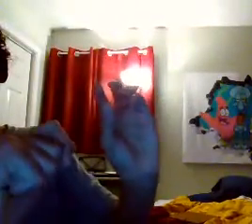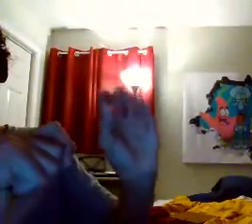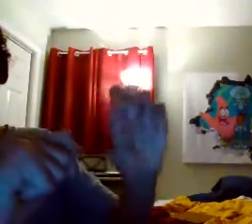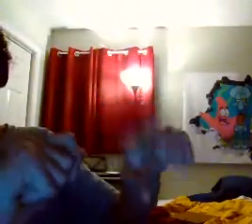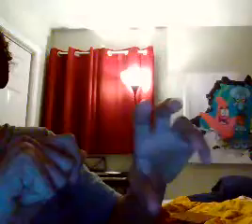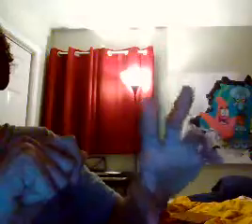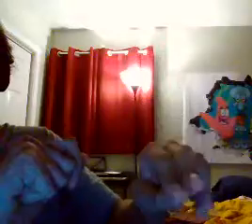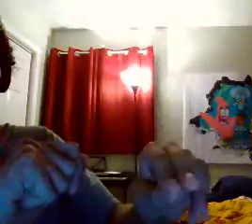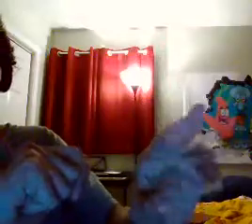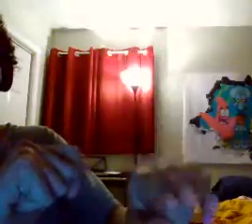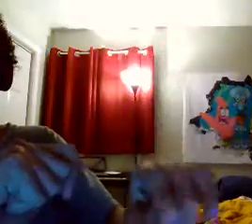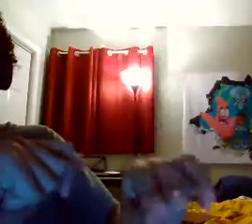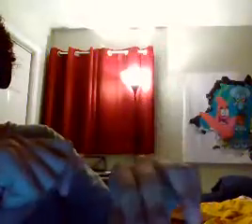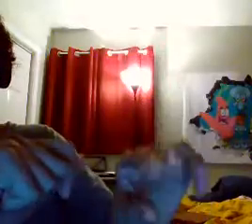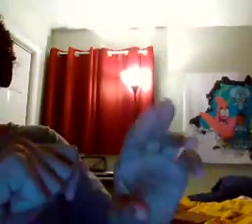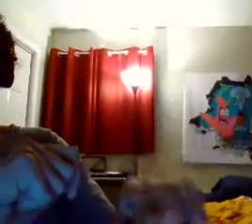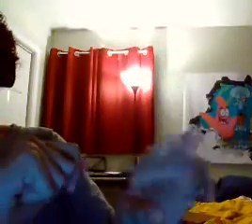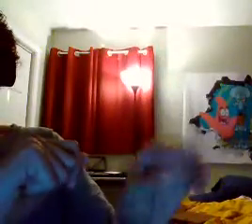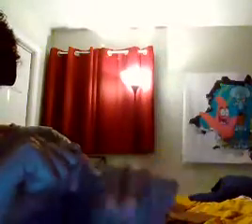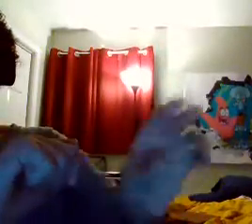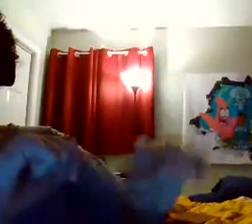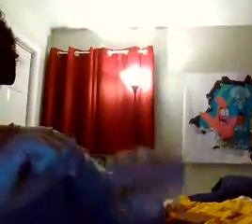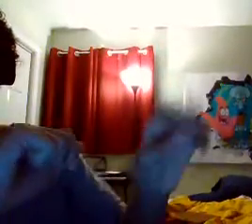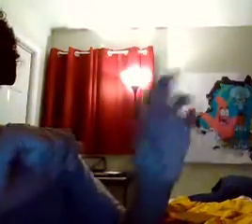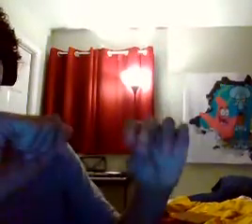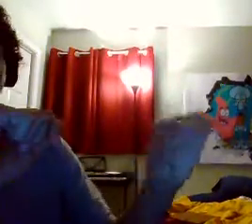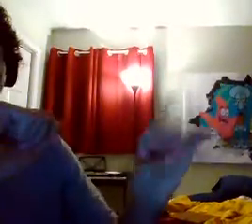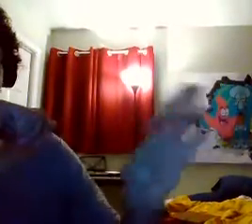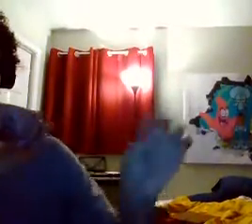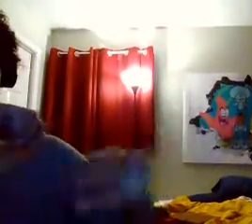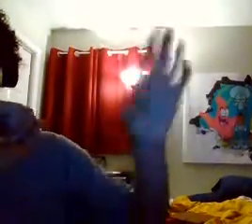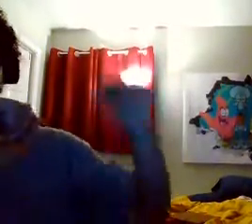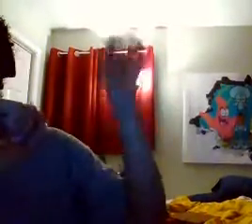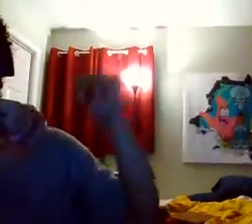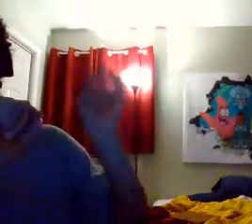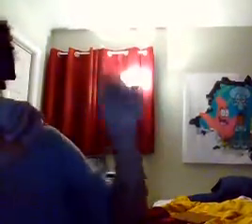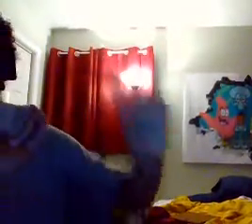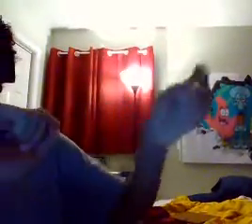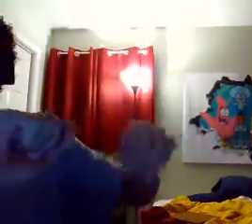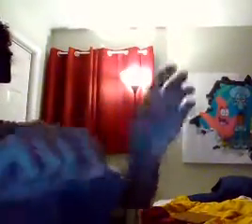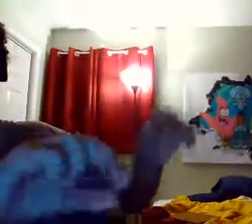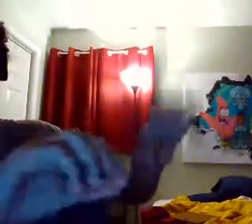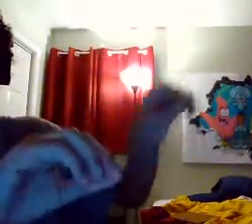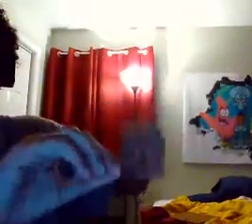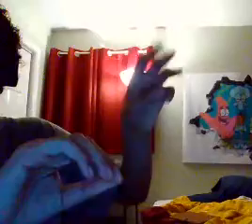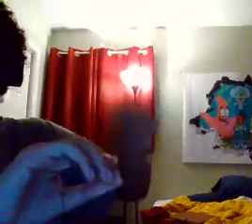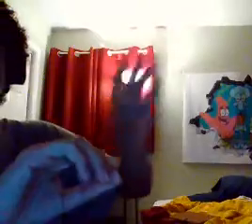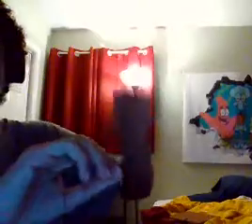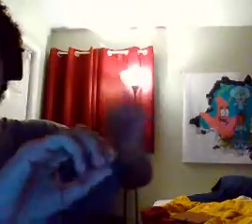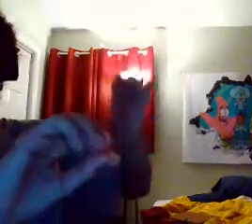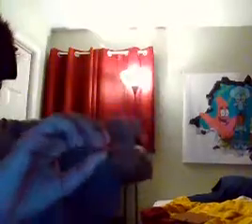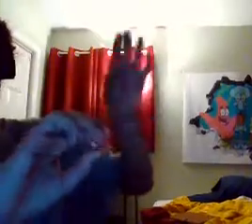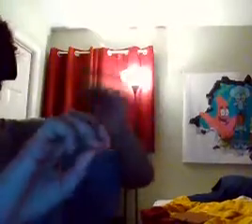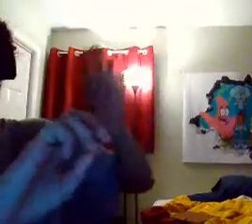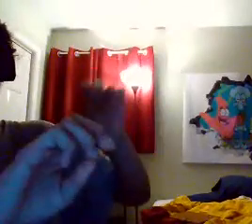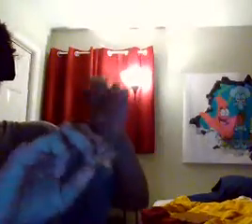the mail from the passport and told me to pay the bill, but I won't have to pay the bill if I want to.